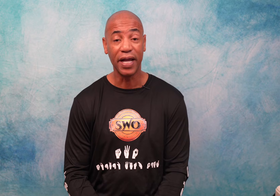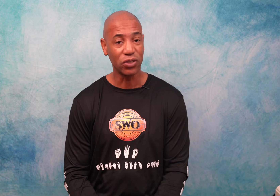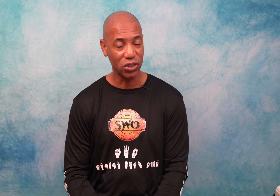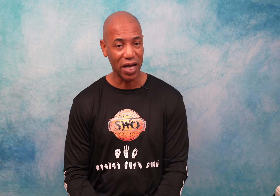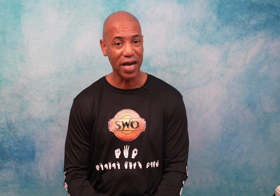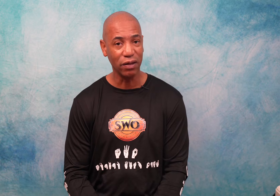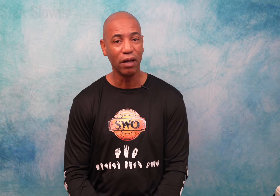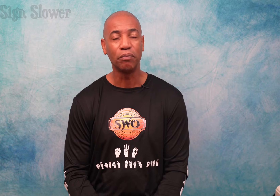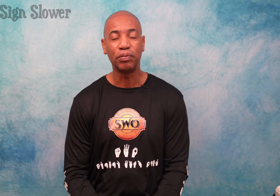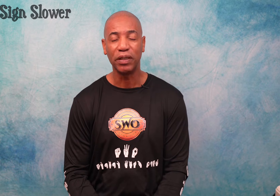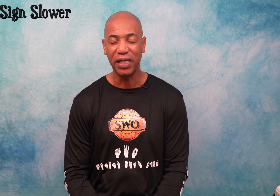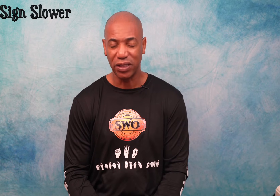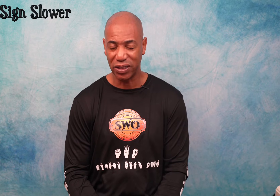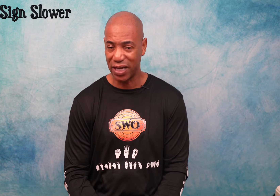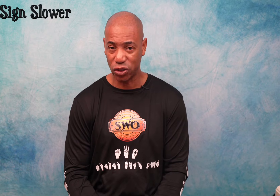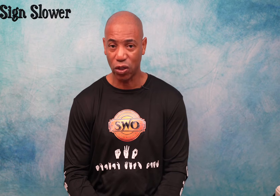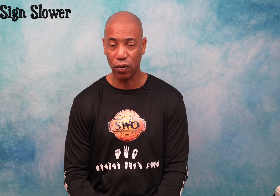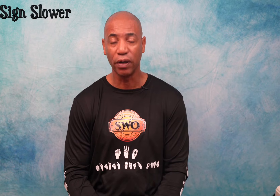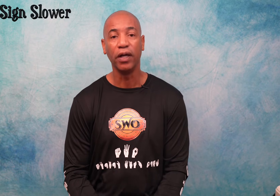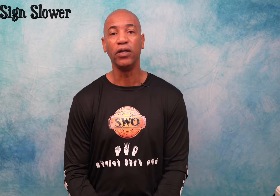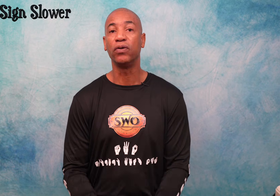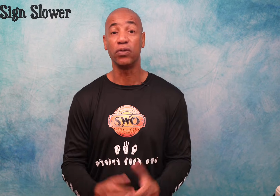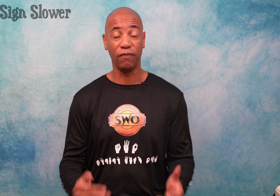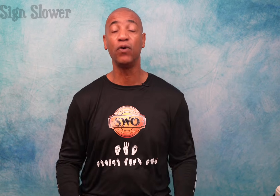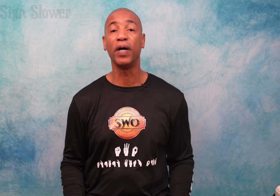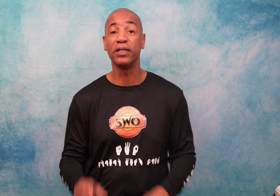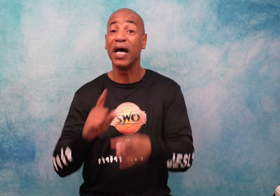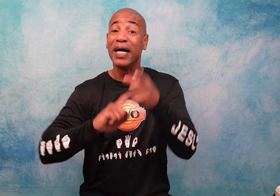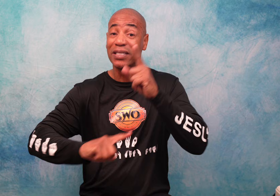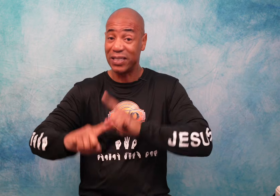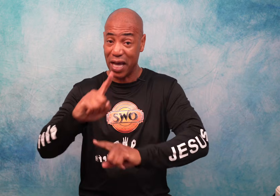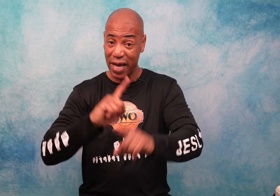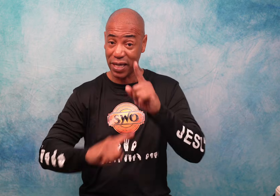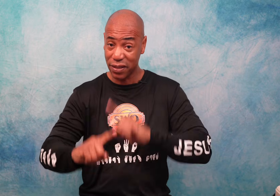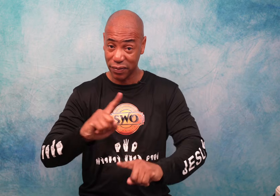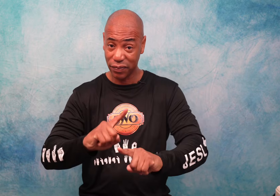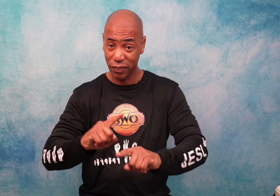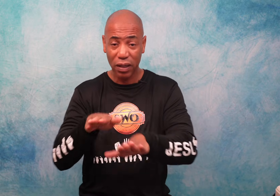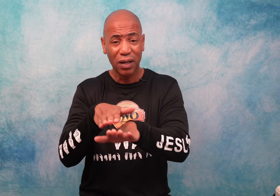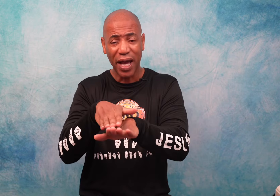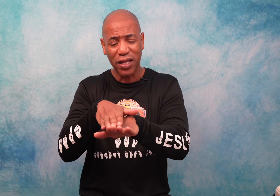to sign, please sign slower. You can do it a few ways. Sign, and then